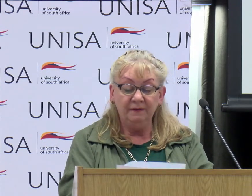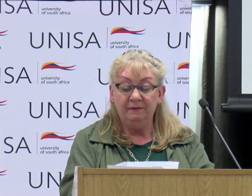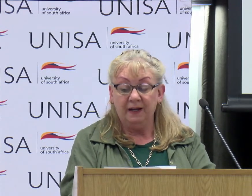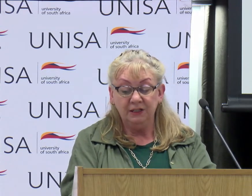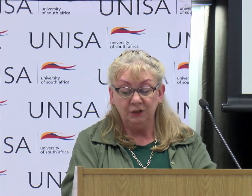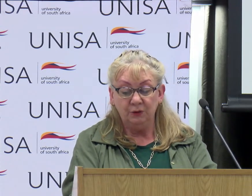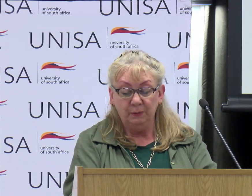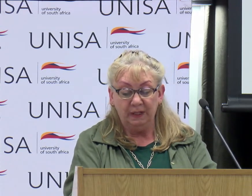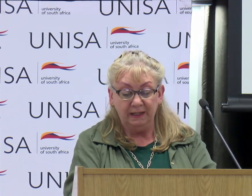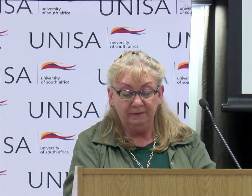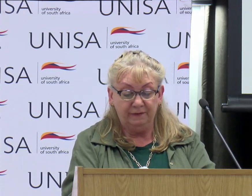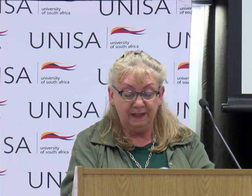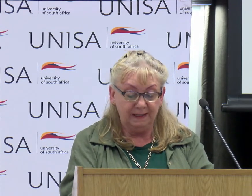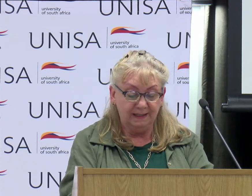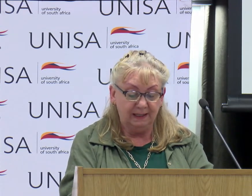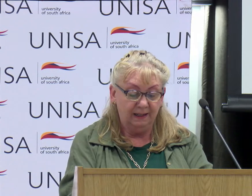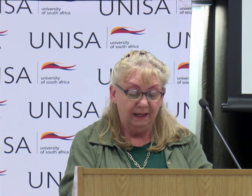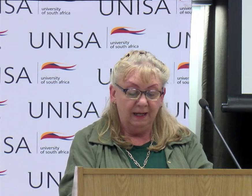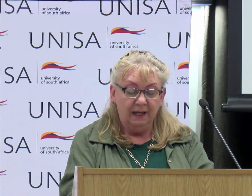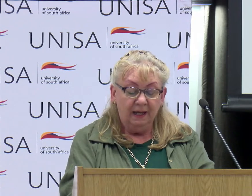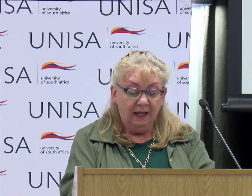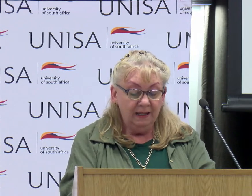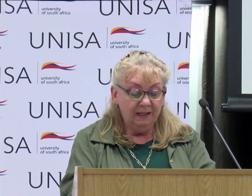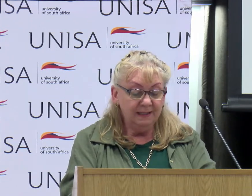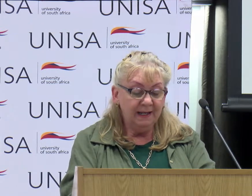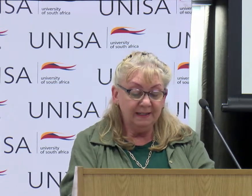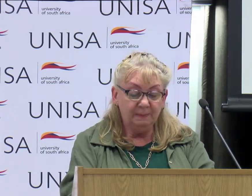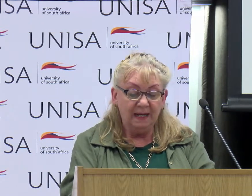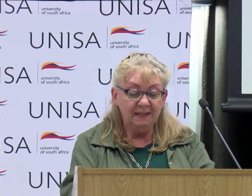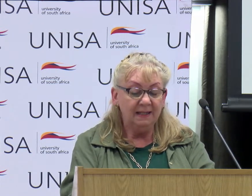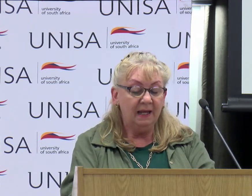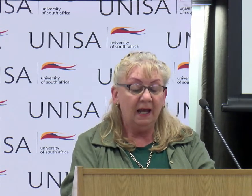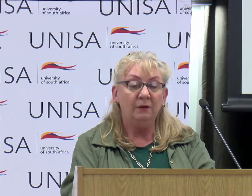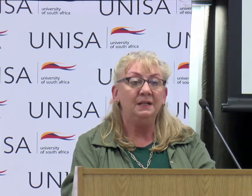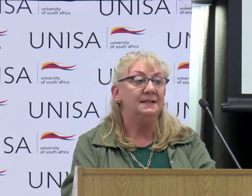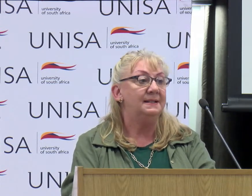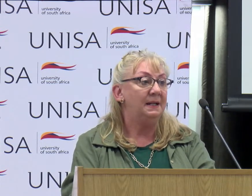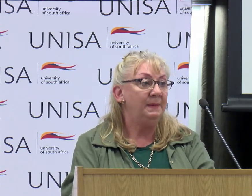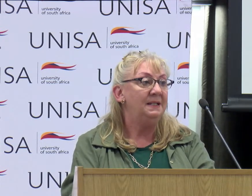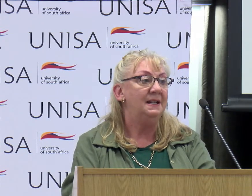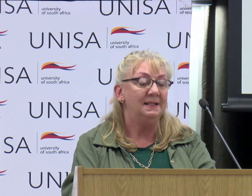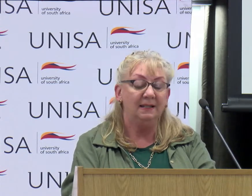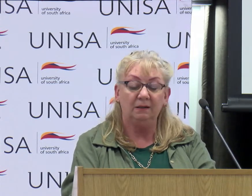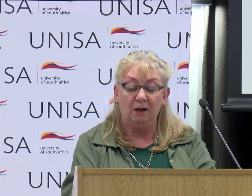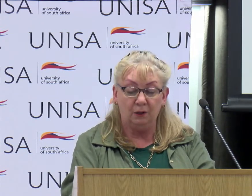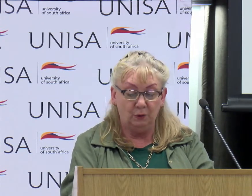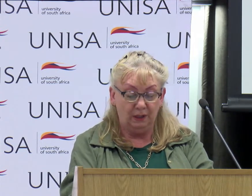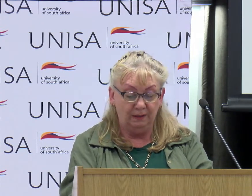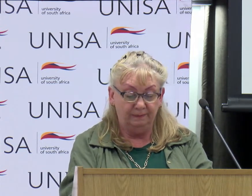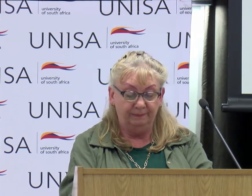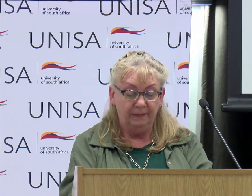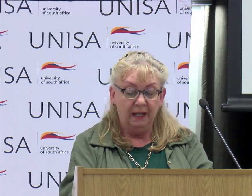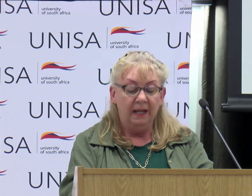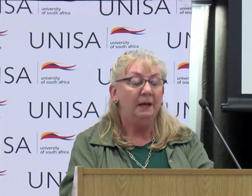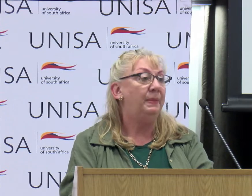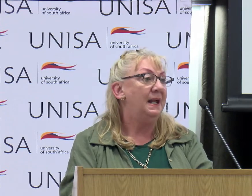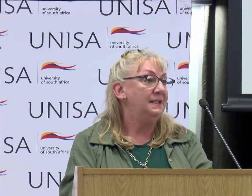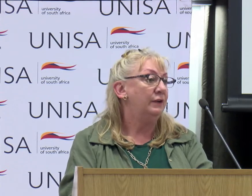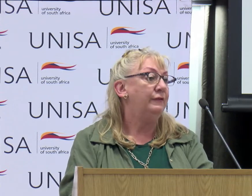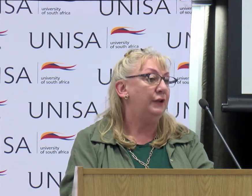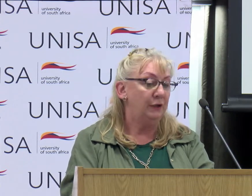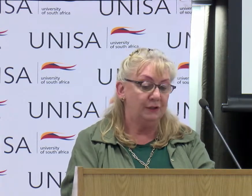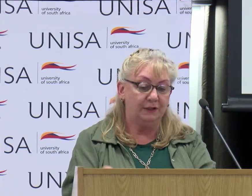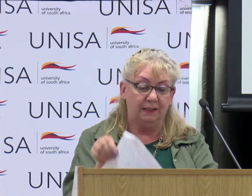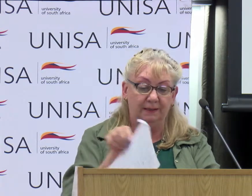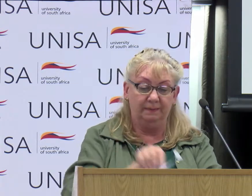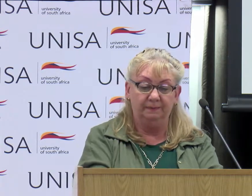and she invites you to a wedding feast. And this takes place in the arid semi-desert Karoo. A Place